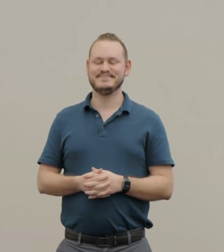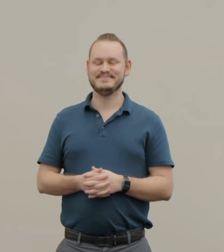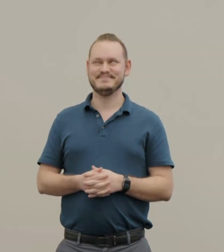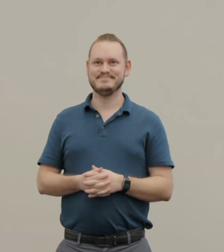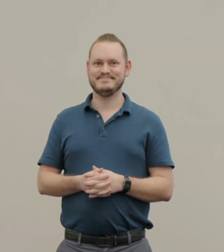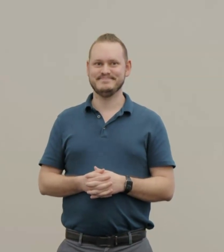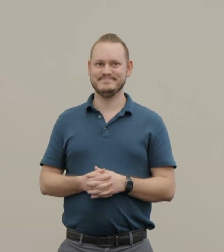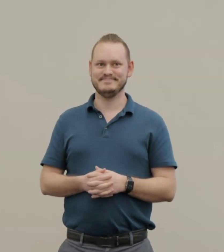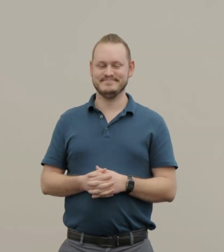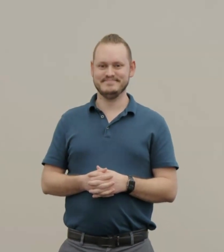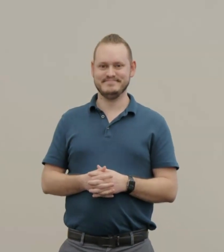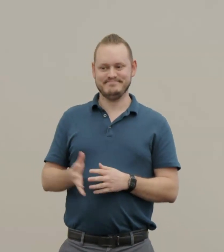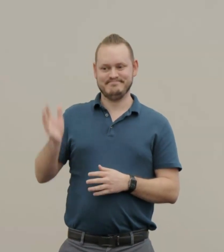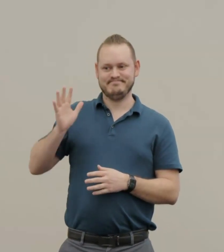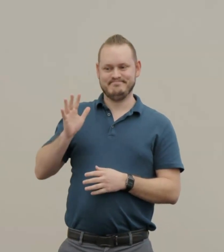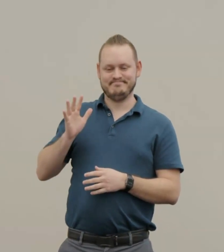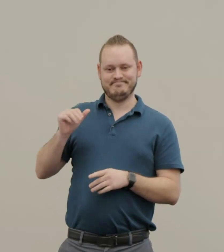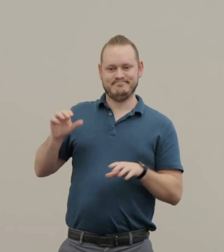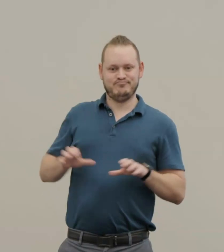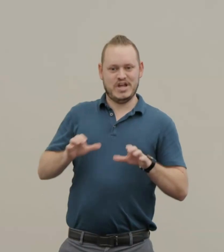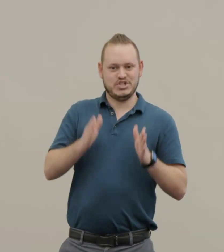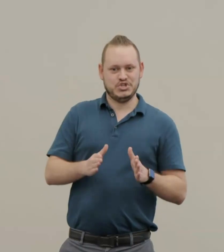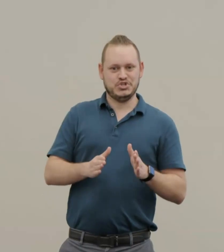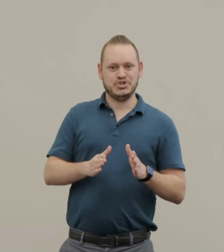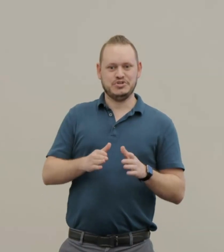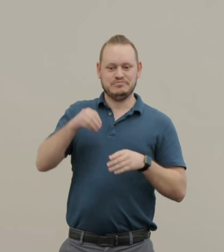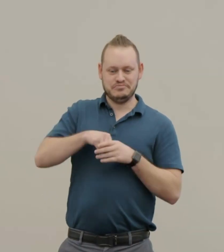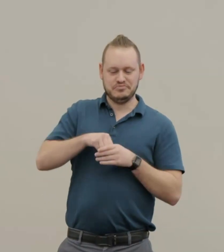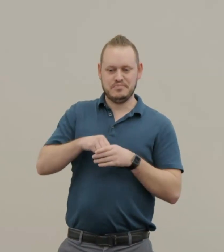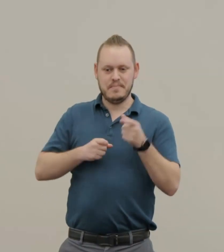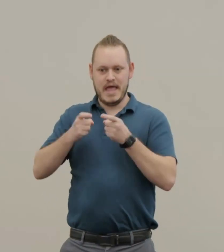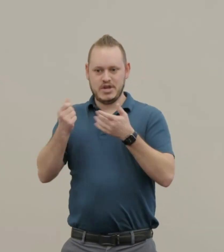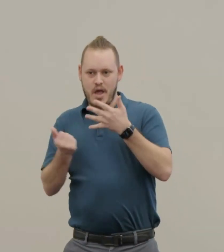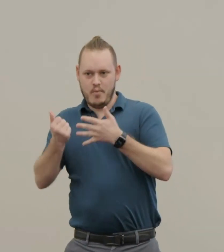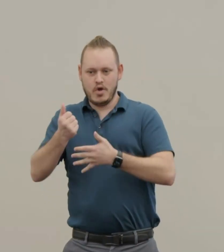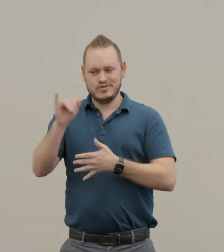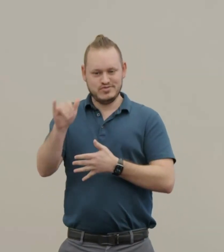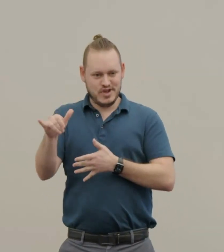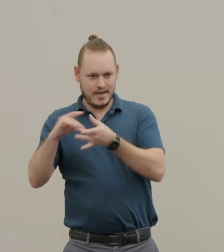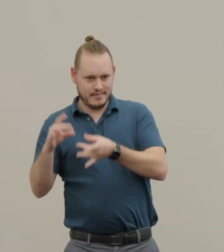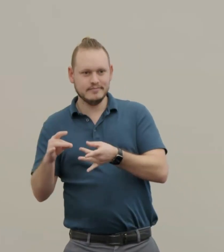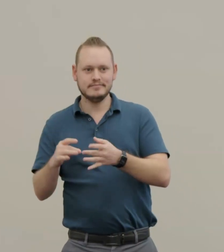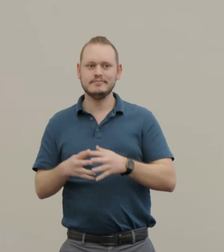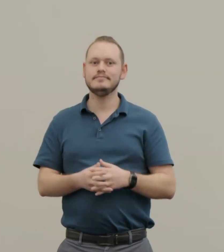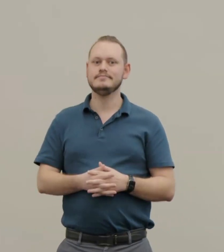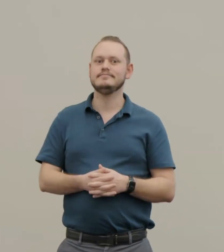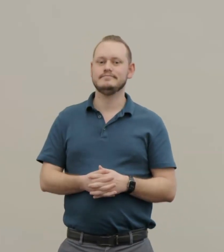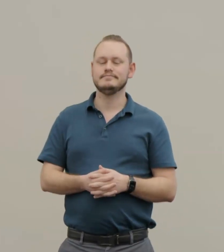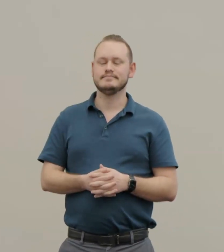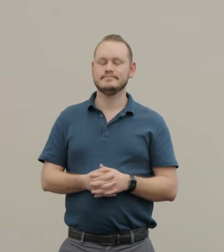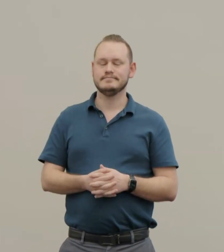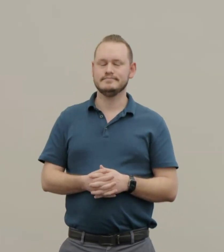So I'm coming from a practitioner who had to fight a lot internally, managing upwards, thank you, Jay, to